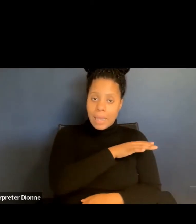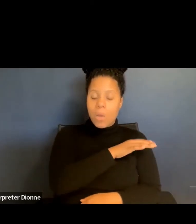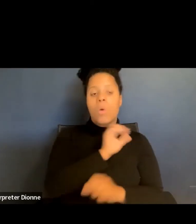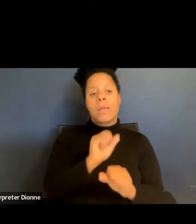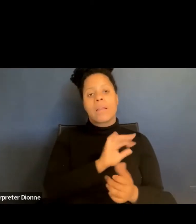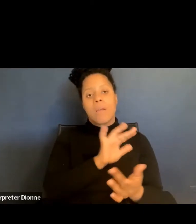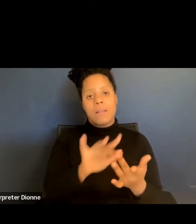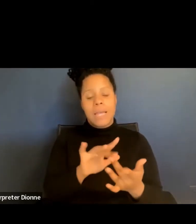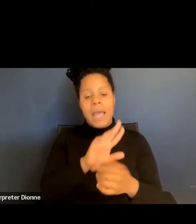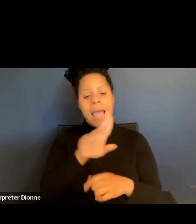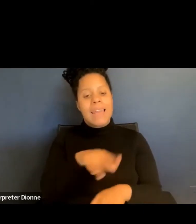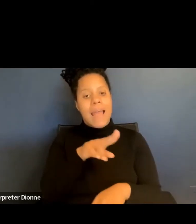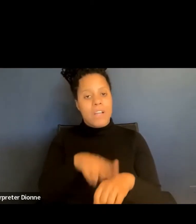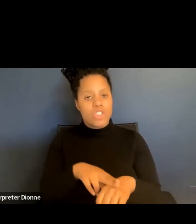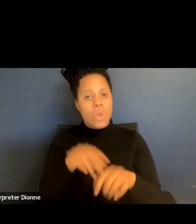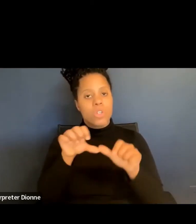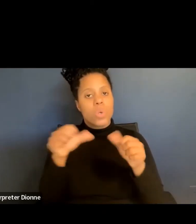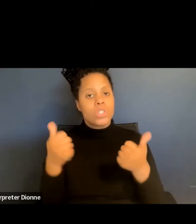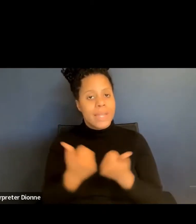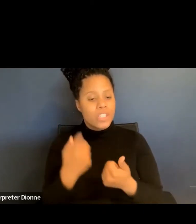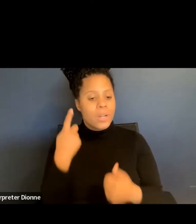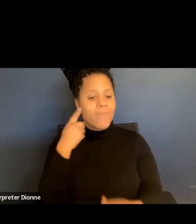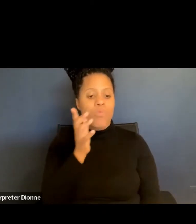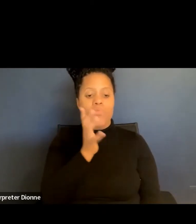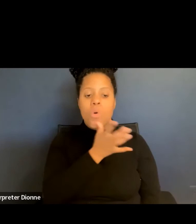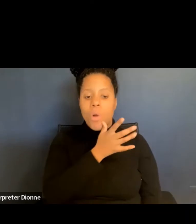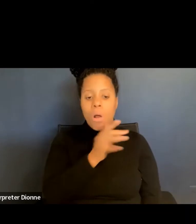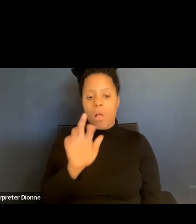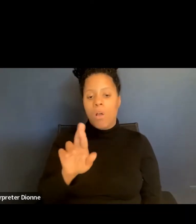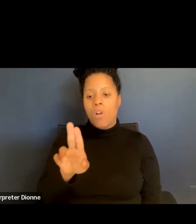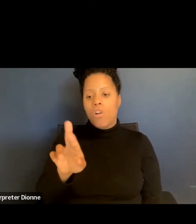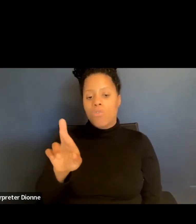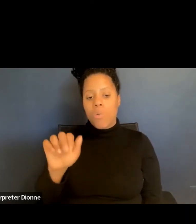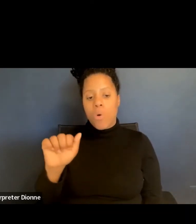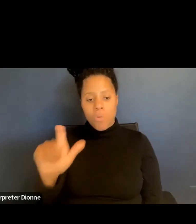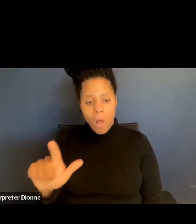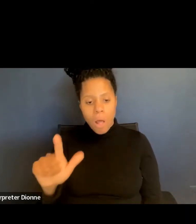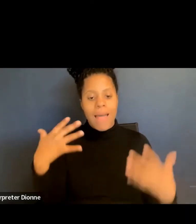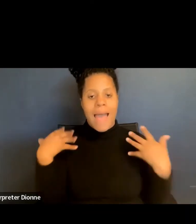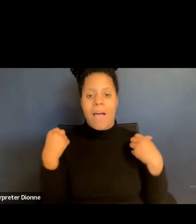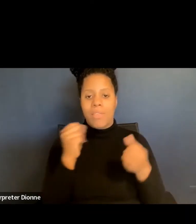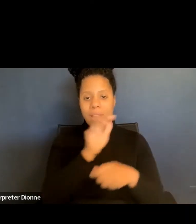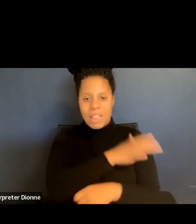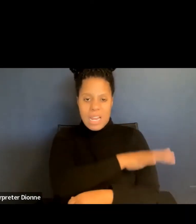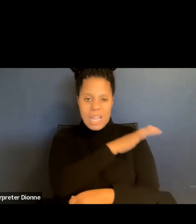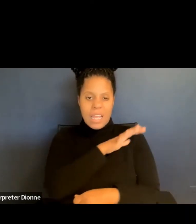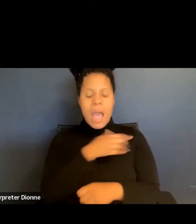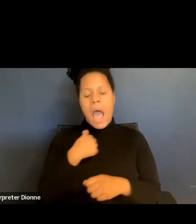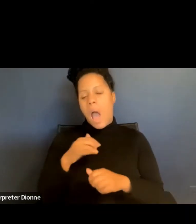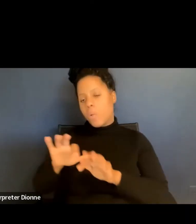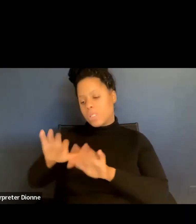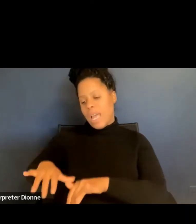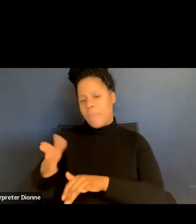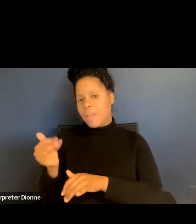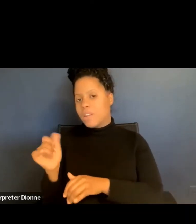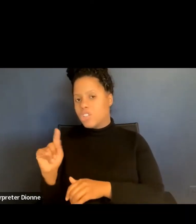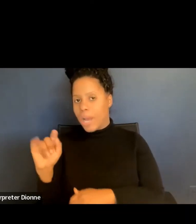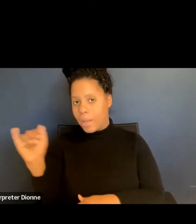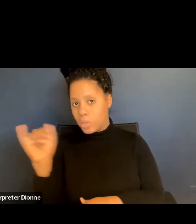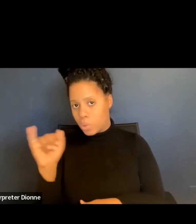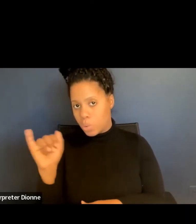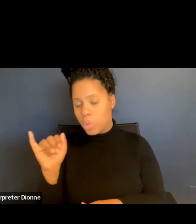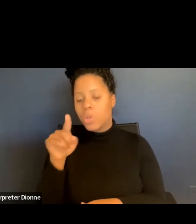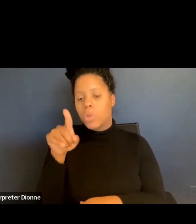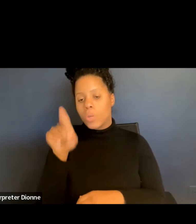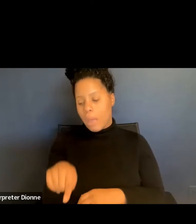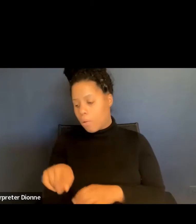of Rural Health Clinics. And I can put these links in the chat as well to identify rural